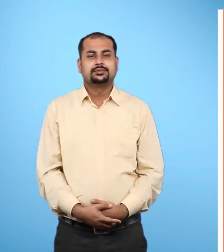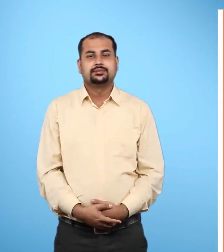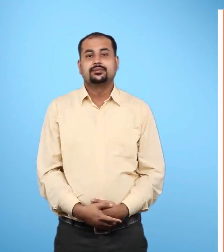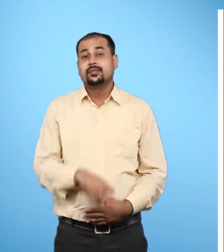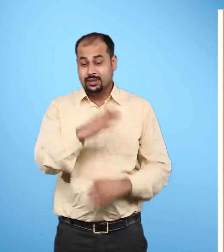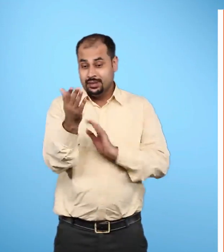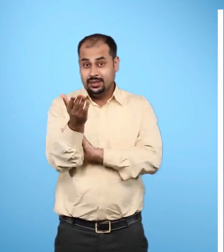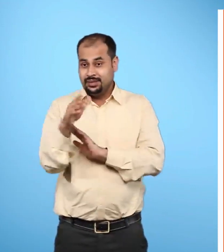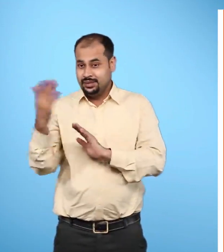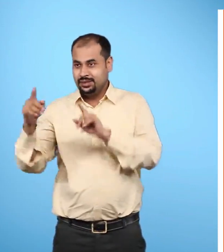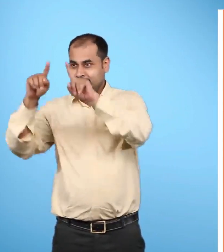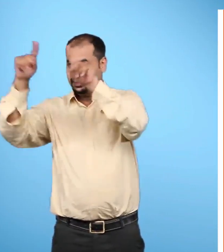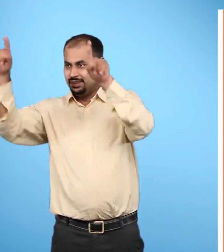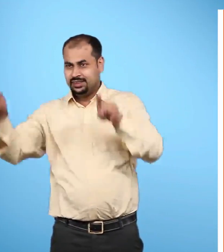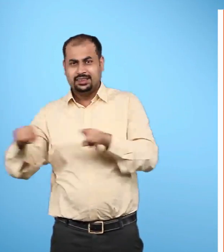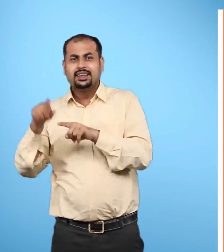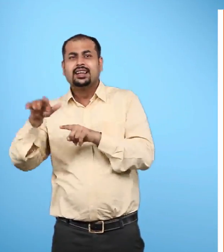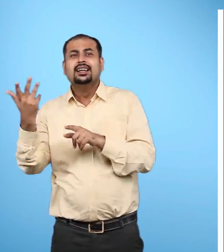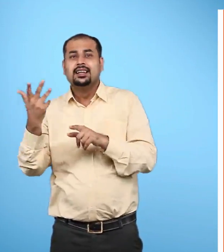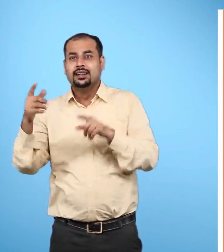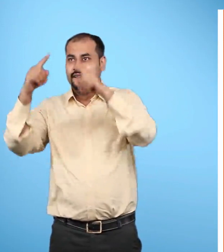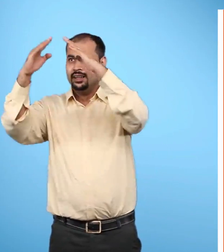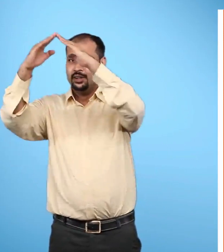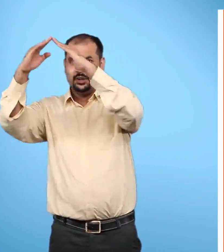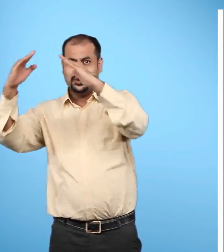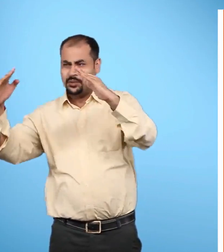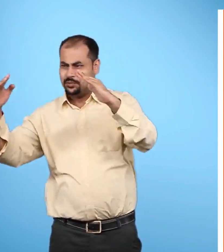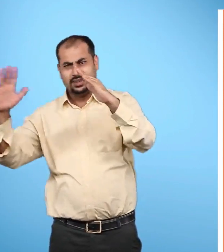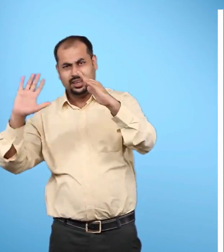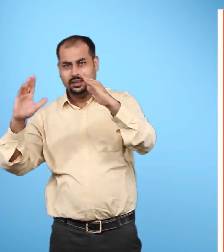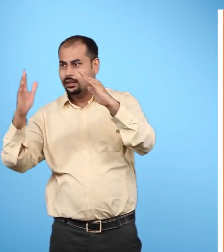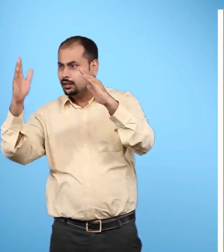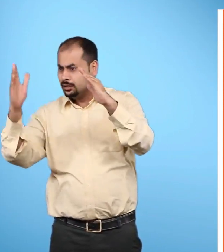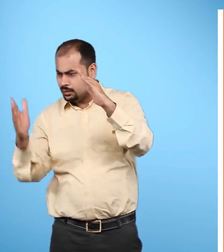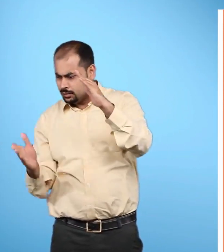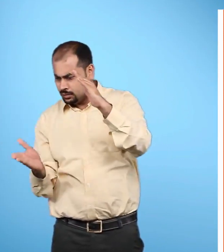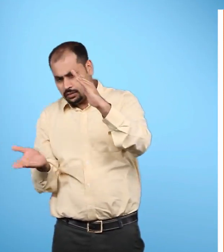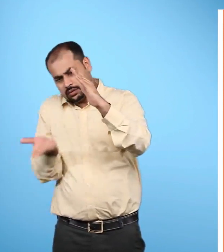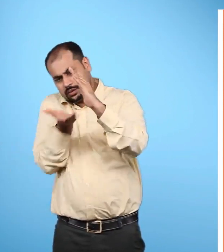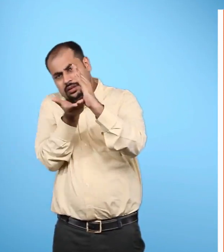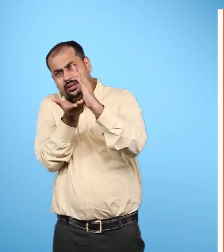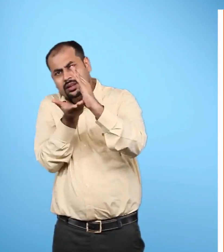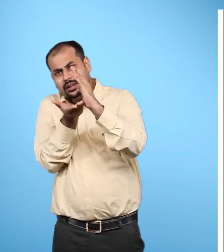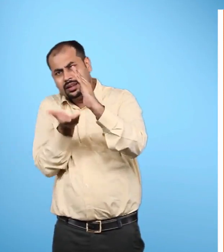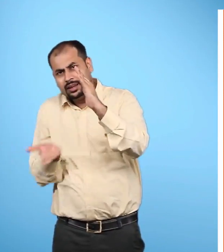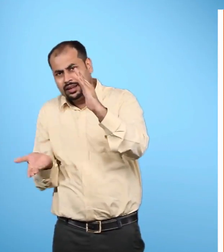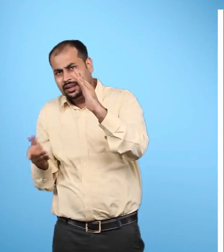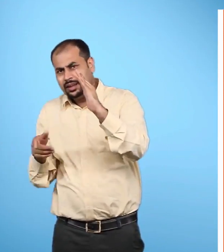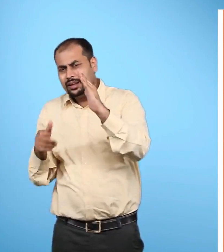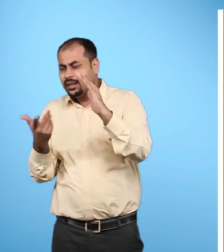And on the right side we see the same figure being completed by Asif. He joined the two lower ends of the